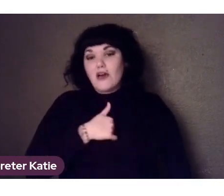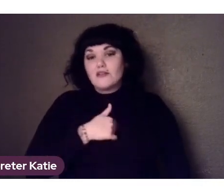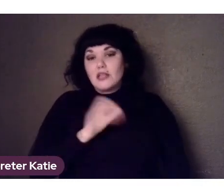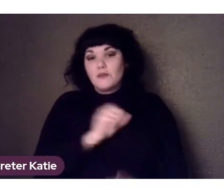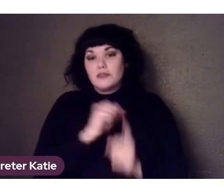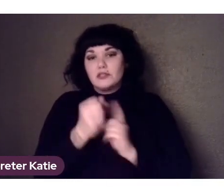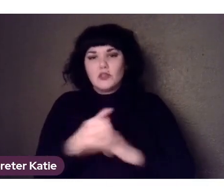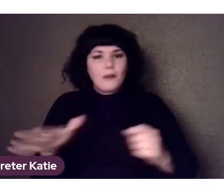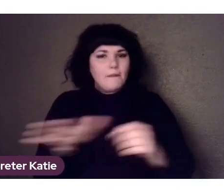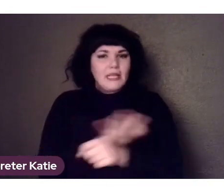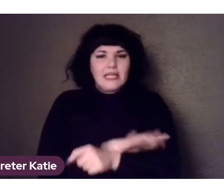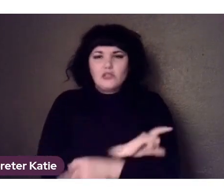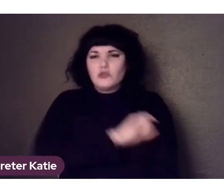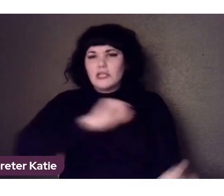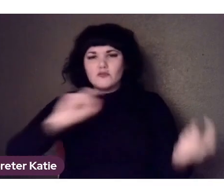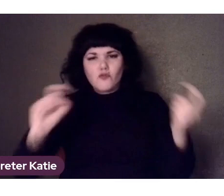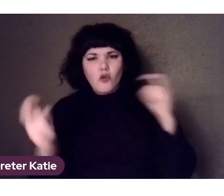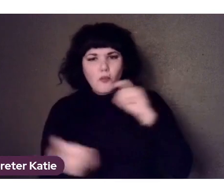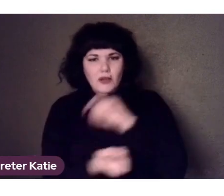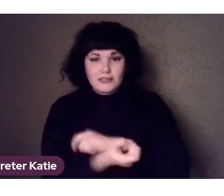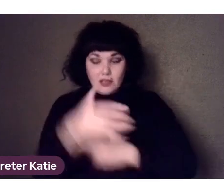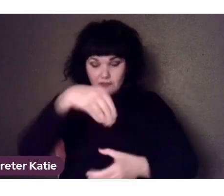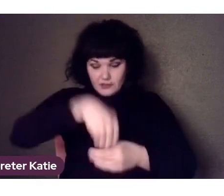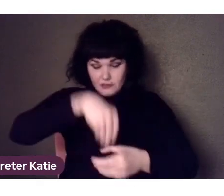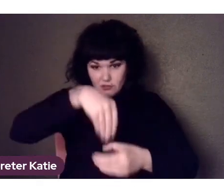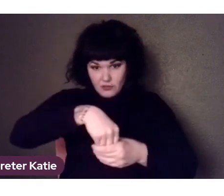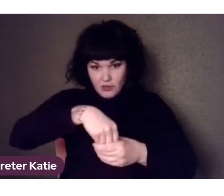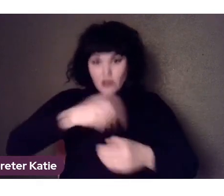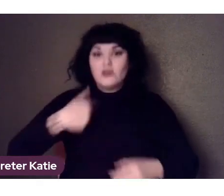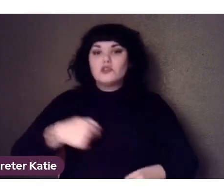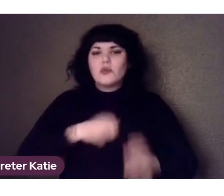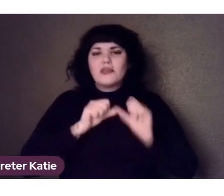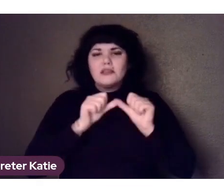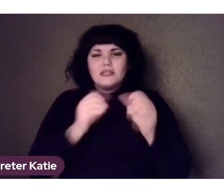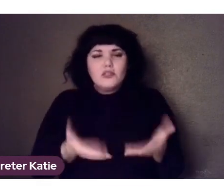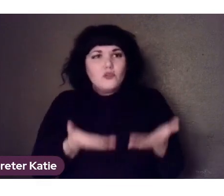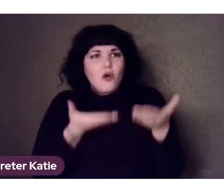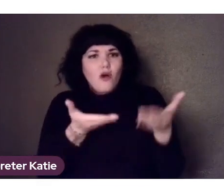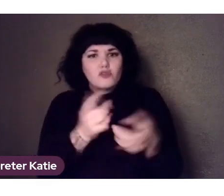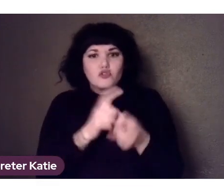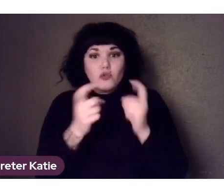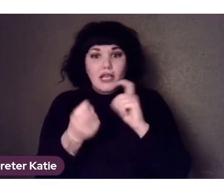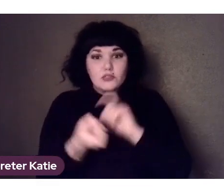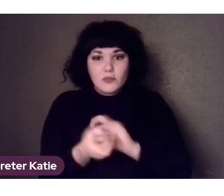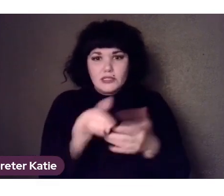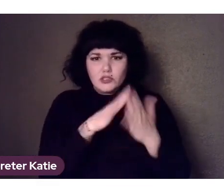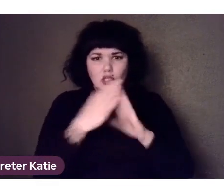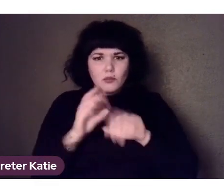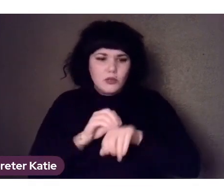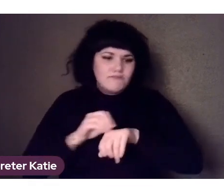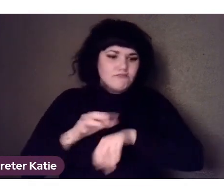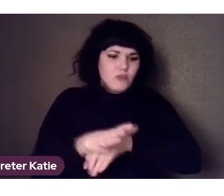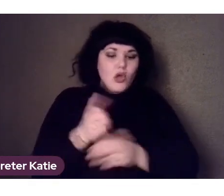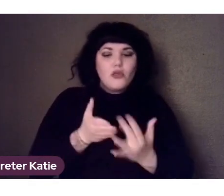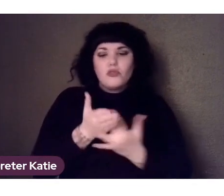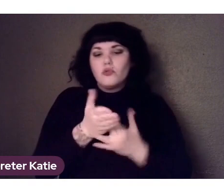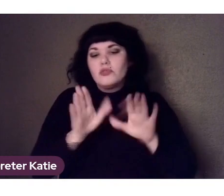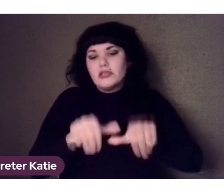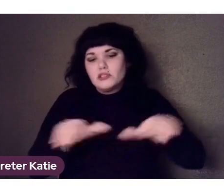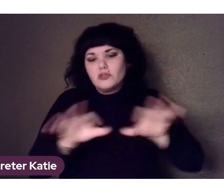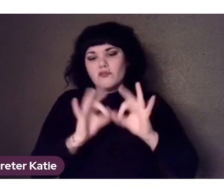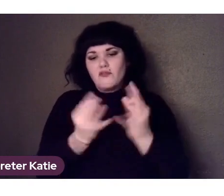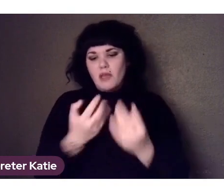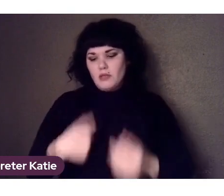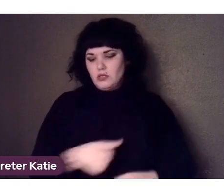internally so that we can continue to offer transformation to this community through the children and families that we serve. So